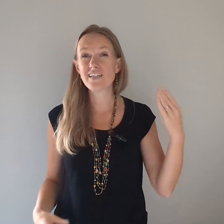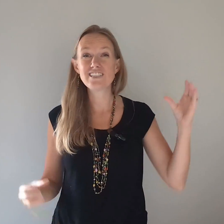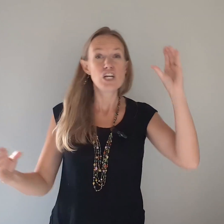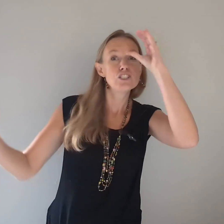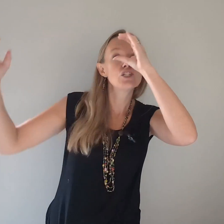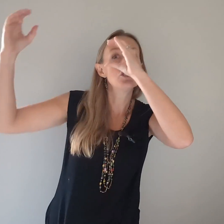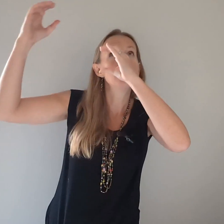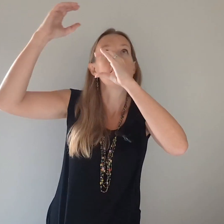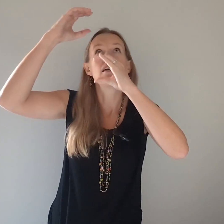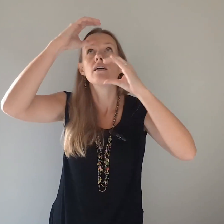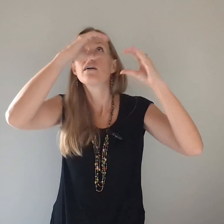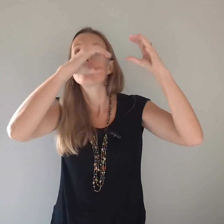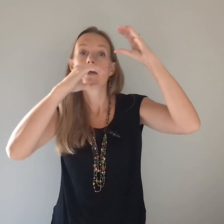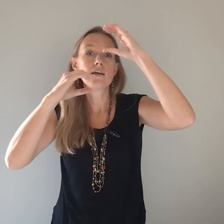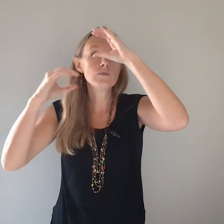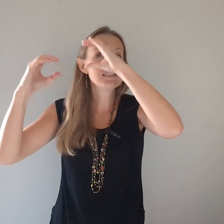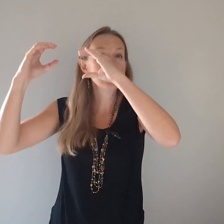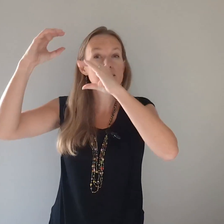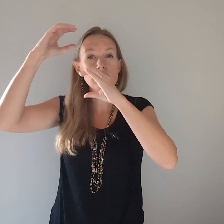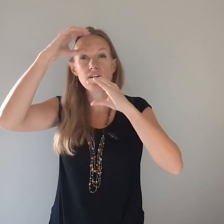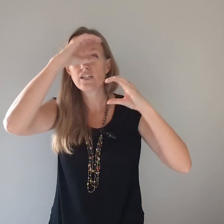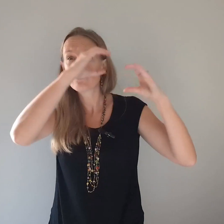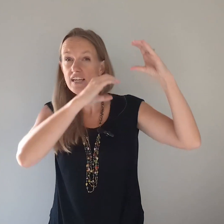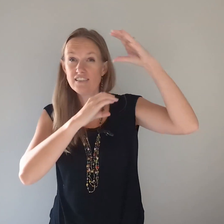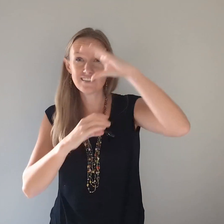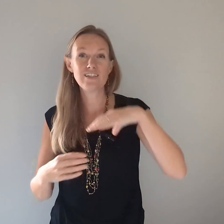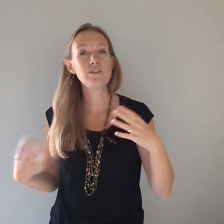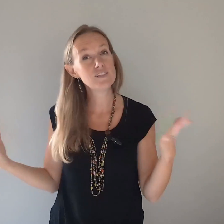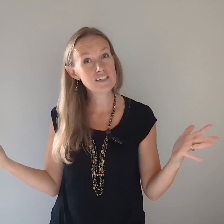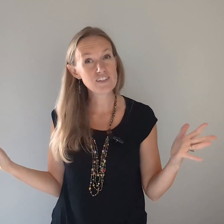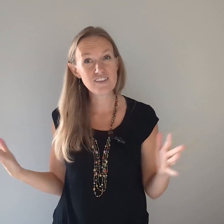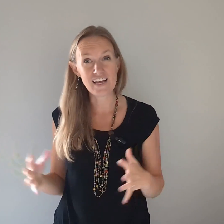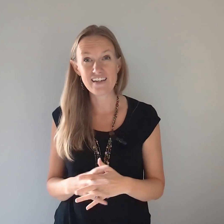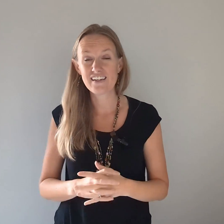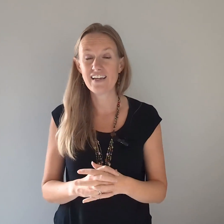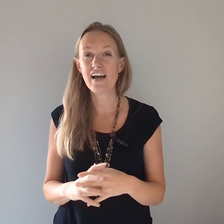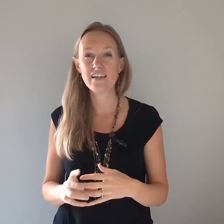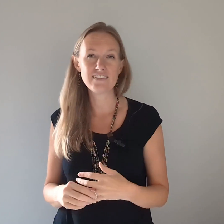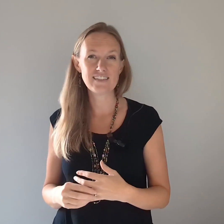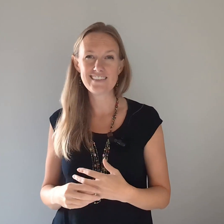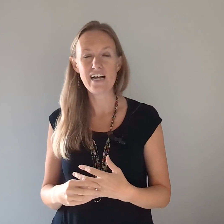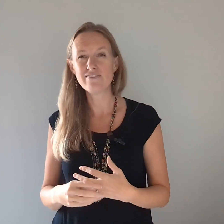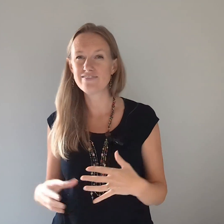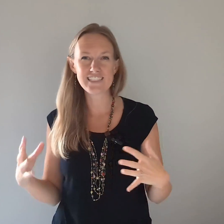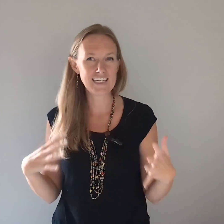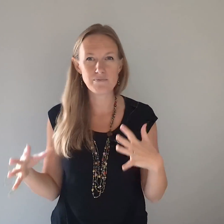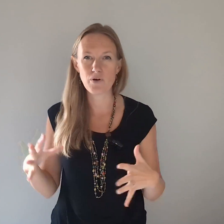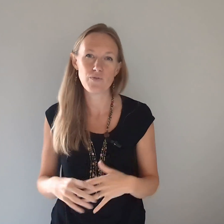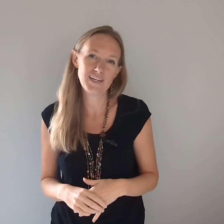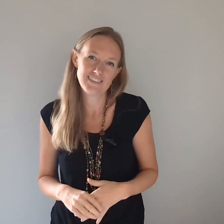was searching, okay, with C's in front of your face, whichever you like, okay? I've signed it both ways,